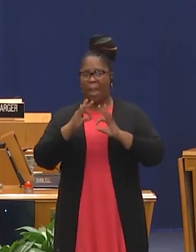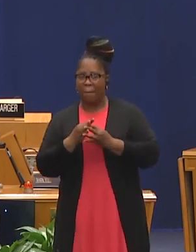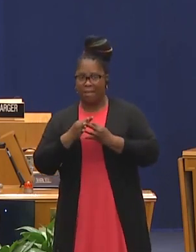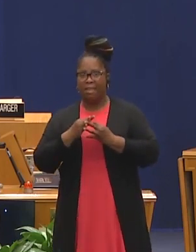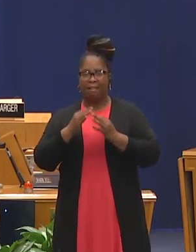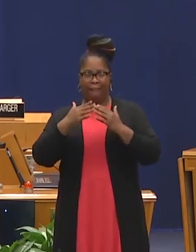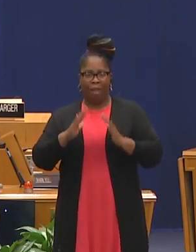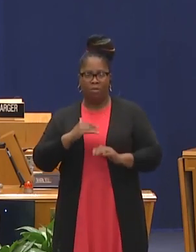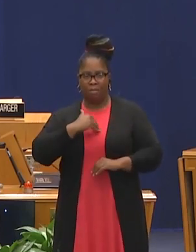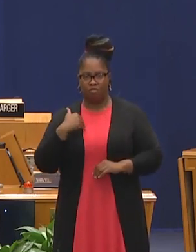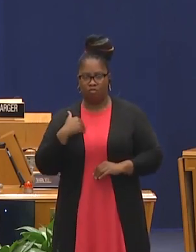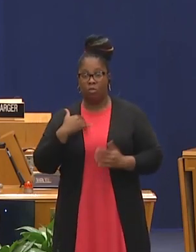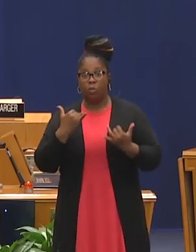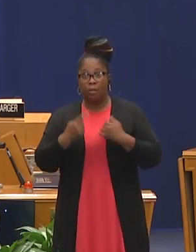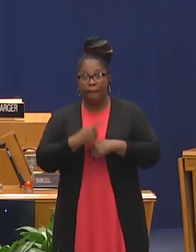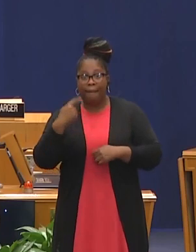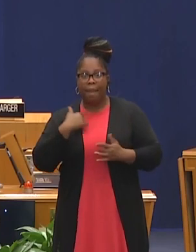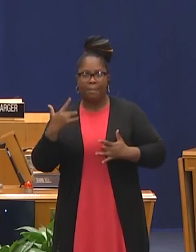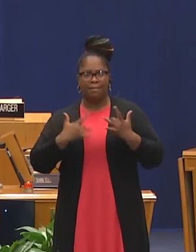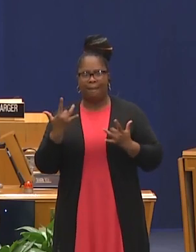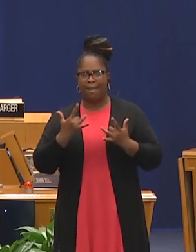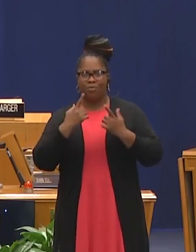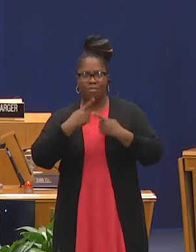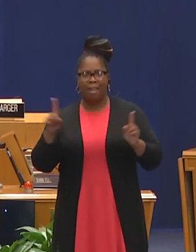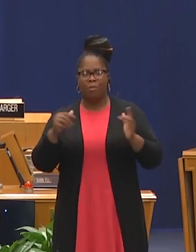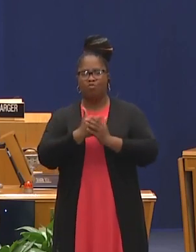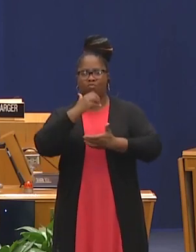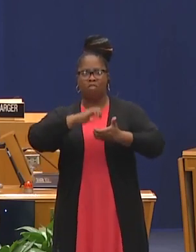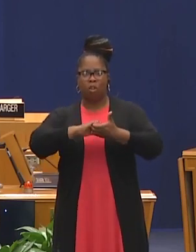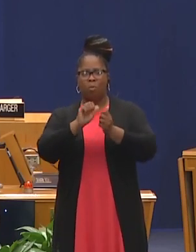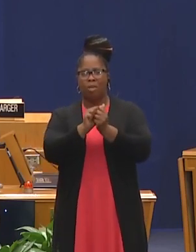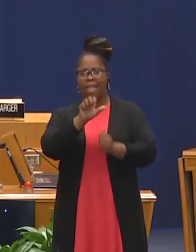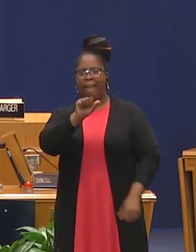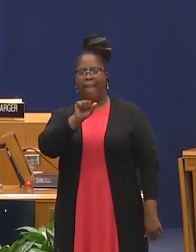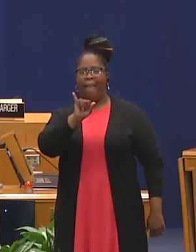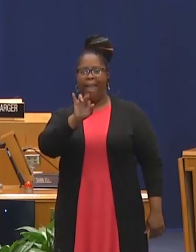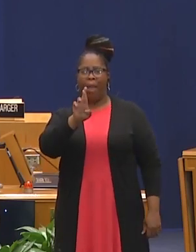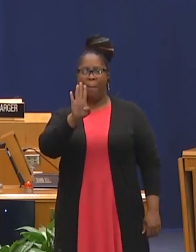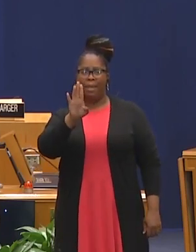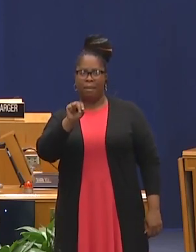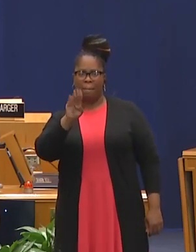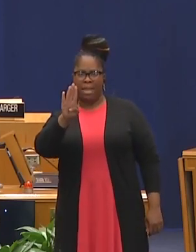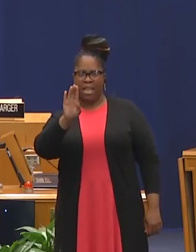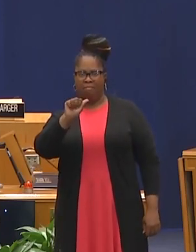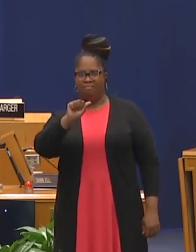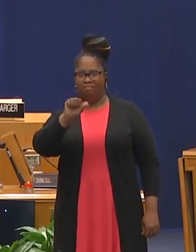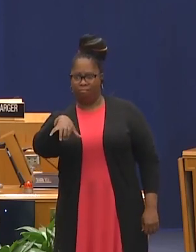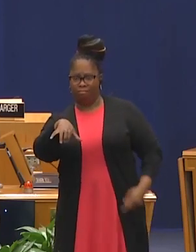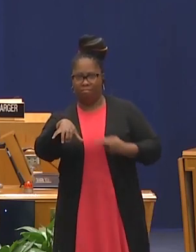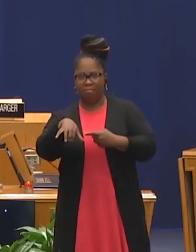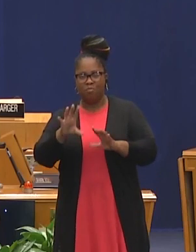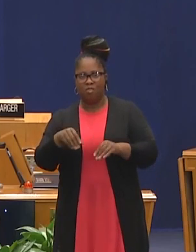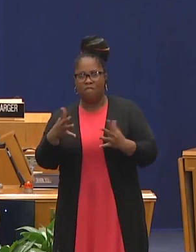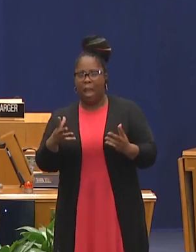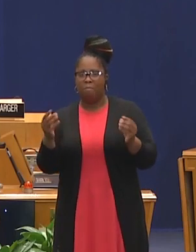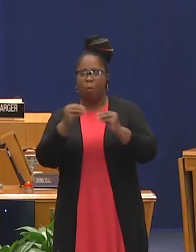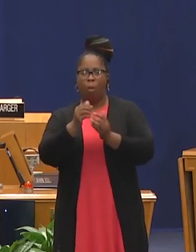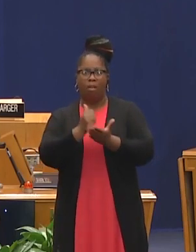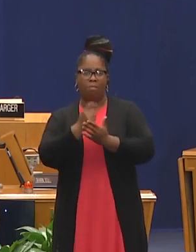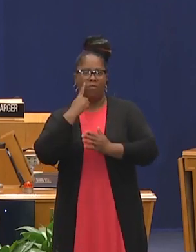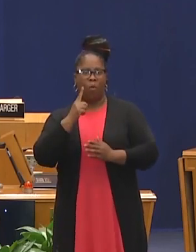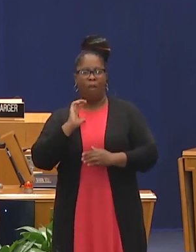excited to announce a new partnership with Airbnb to provide much-needed relief to our heroes on the front line. Los